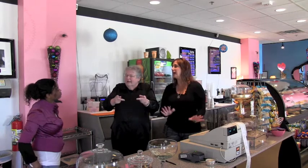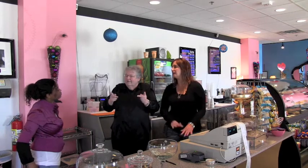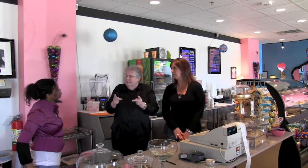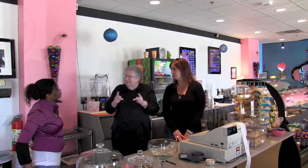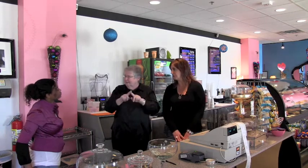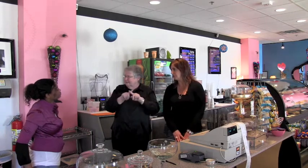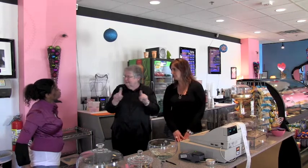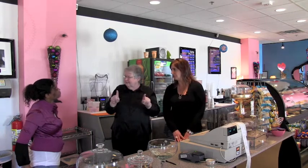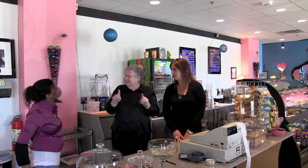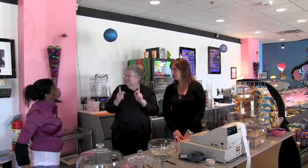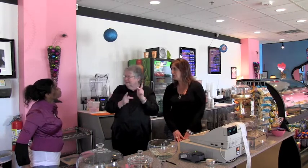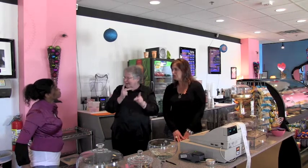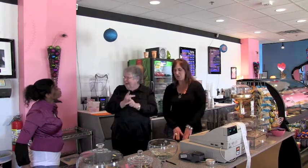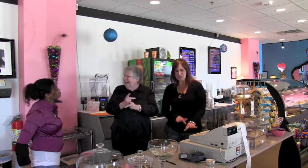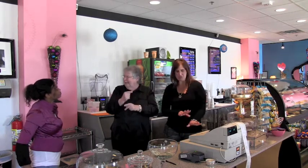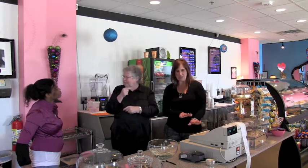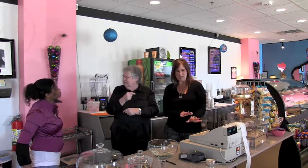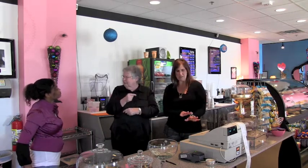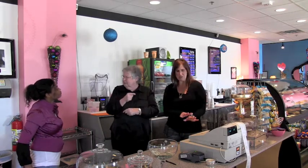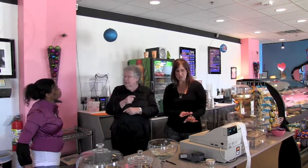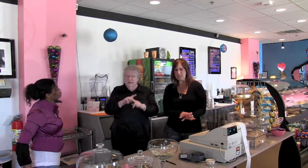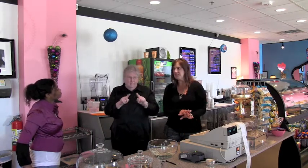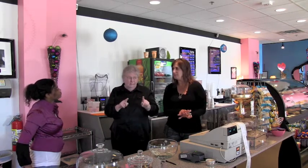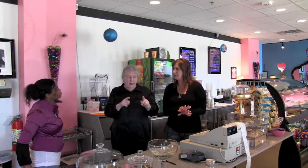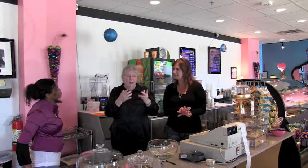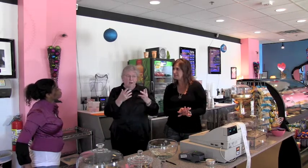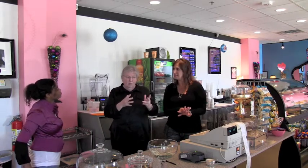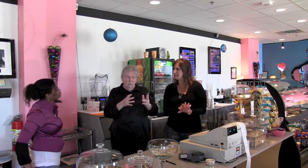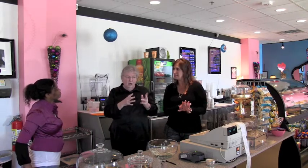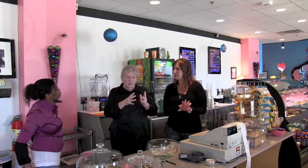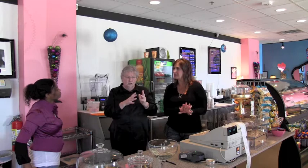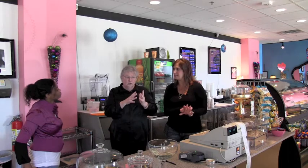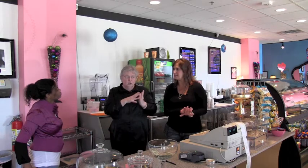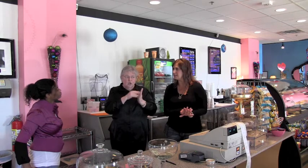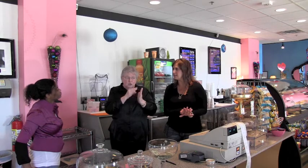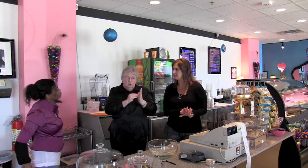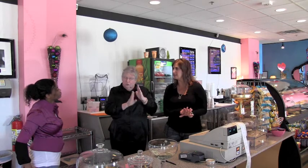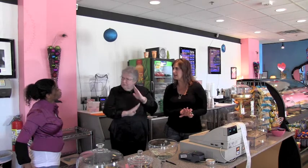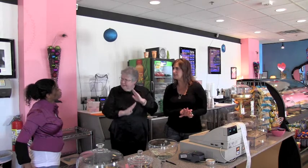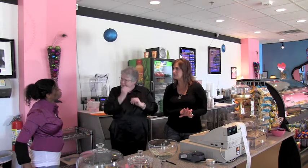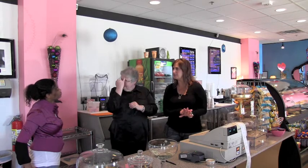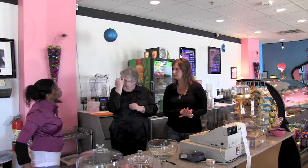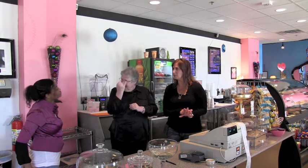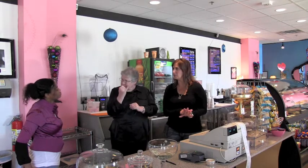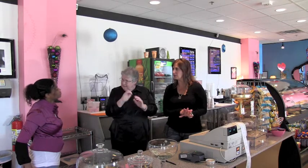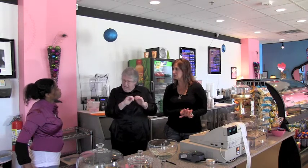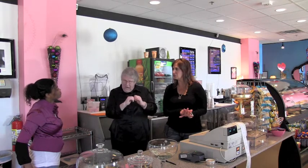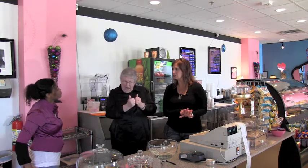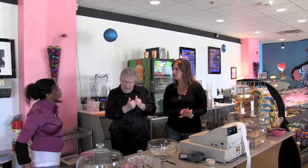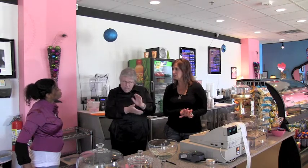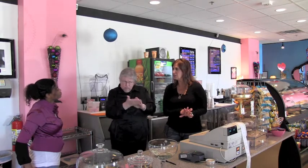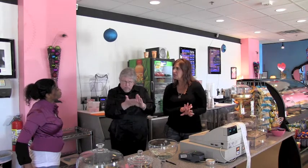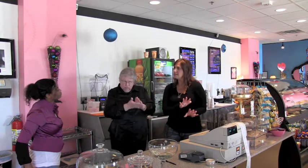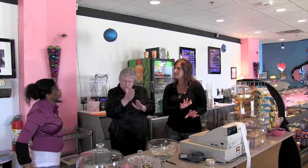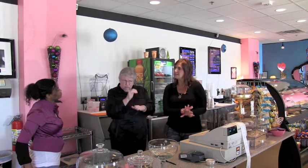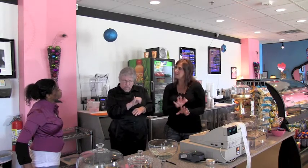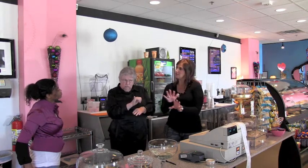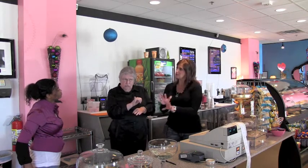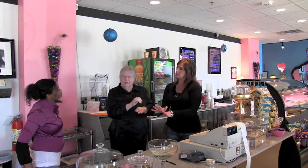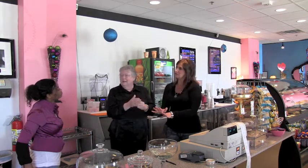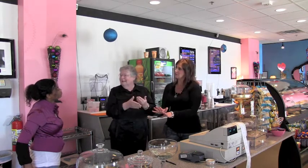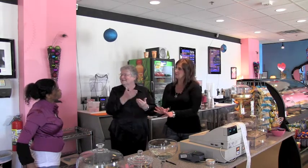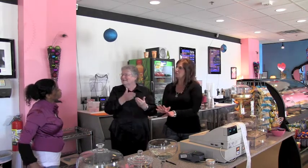different kind of a register, once you kind of understand the basic idea and concept of a register,